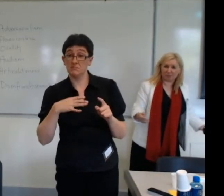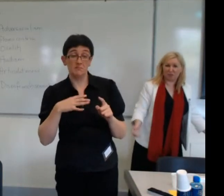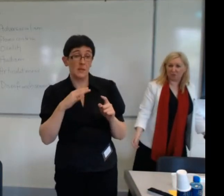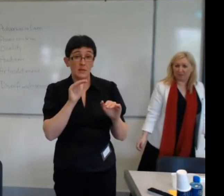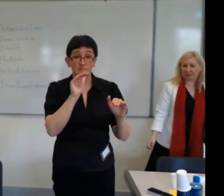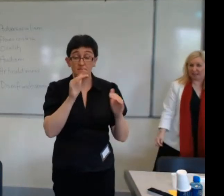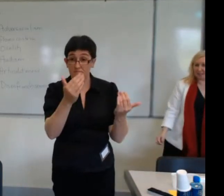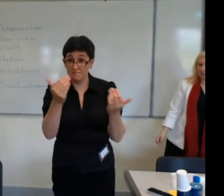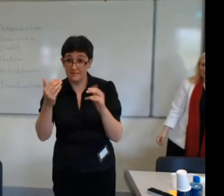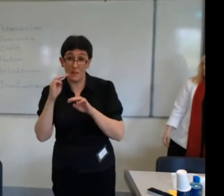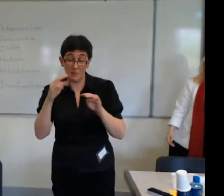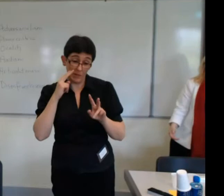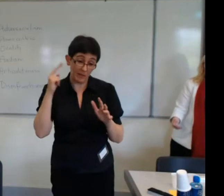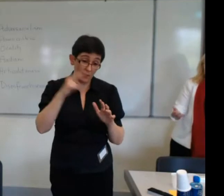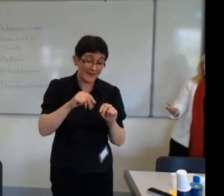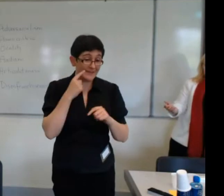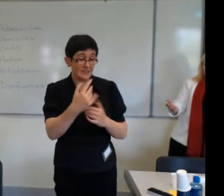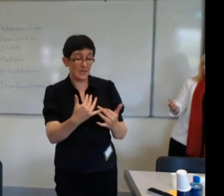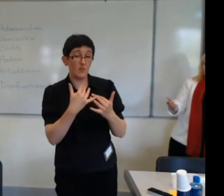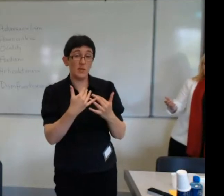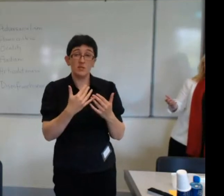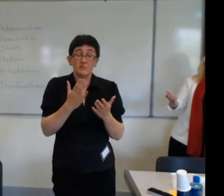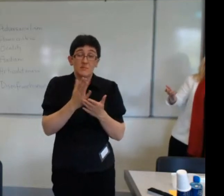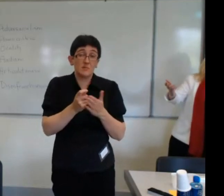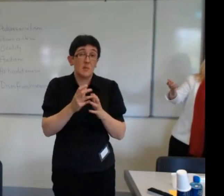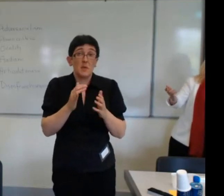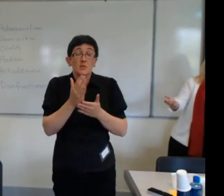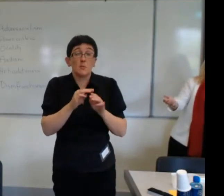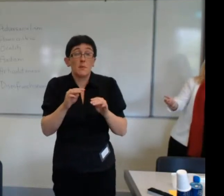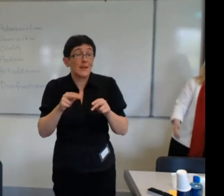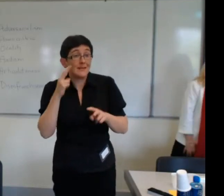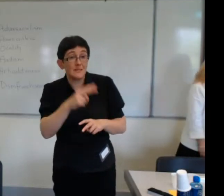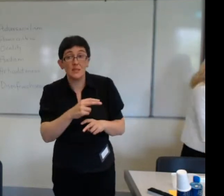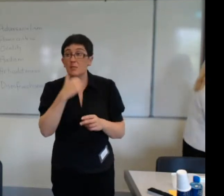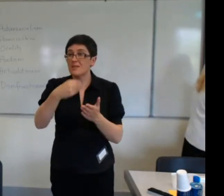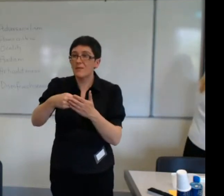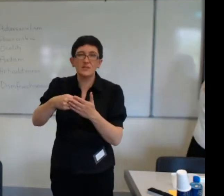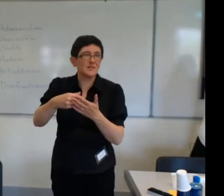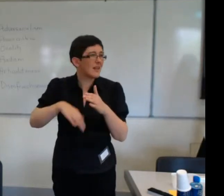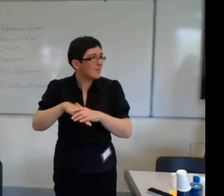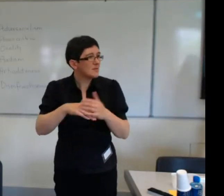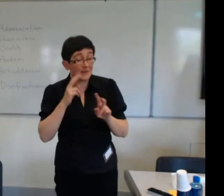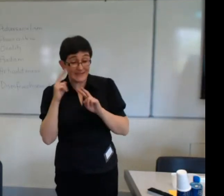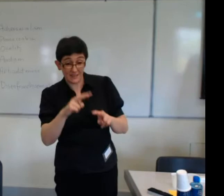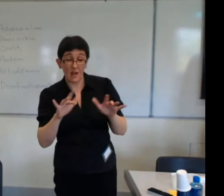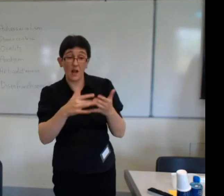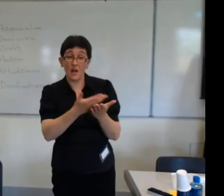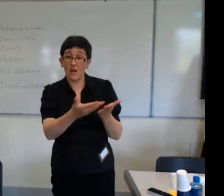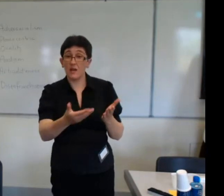wouldn't be able to access the content because of funding constraints. We are going to have